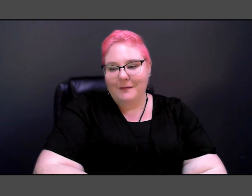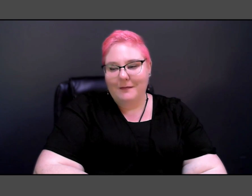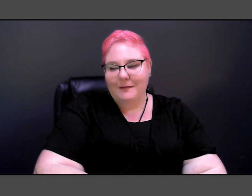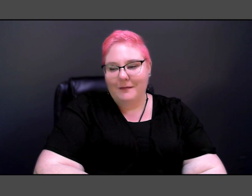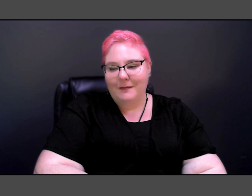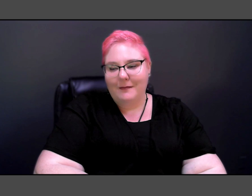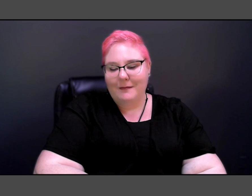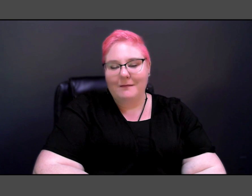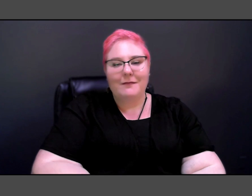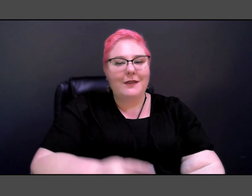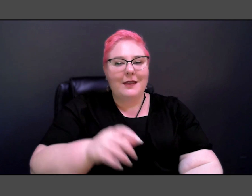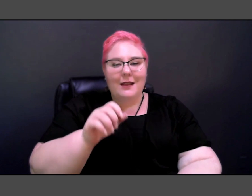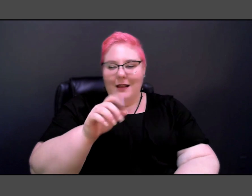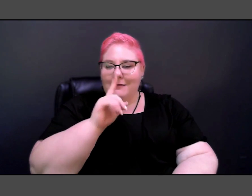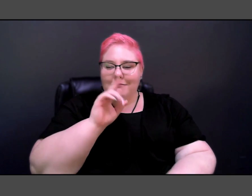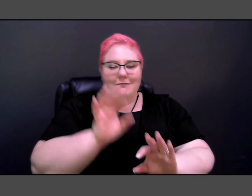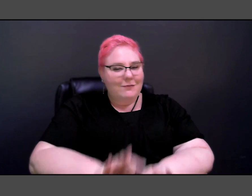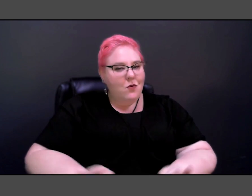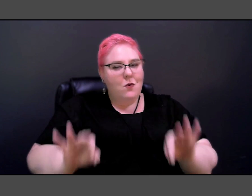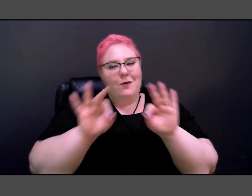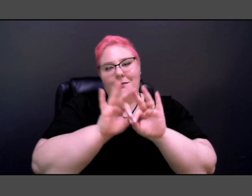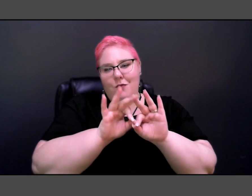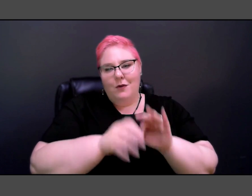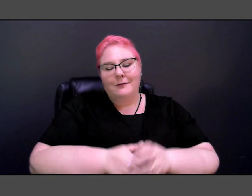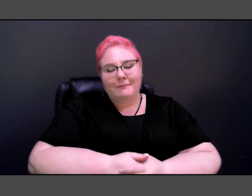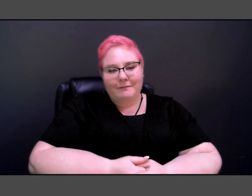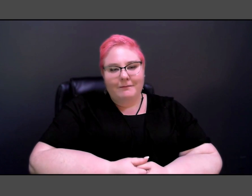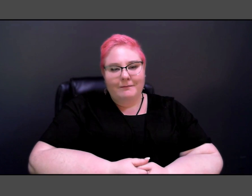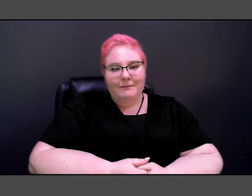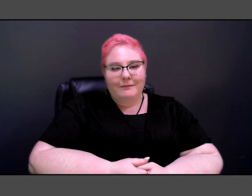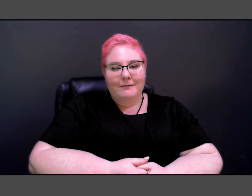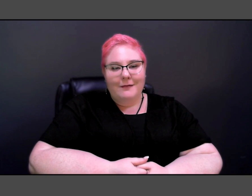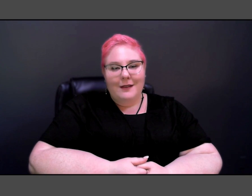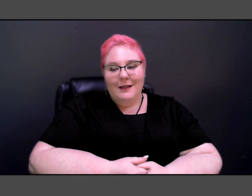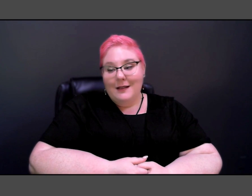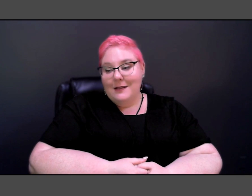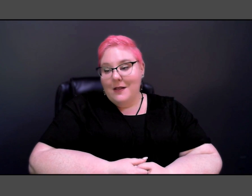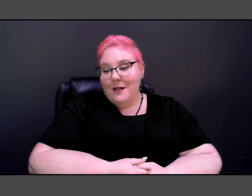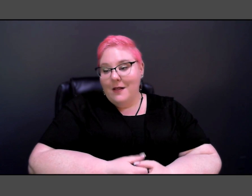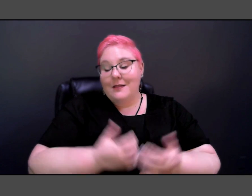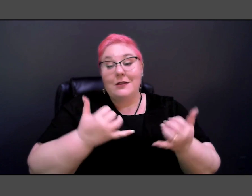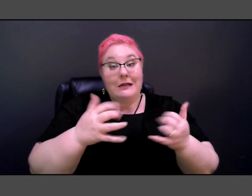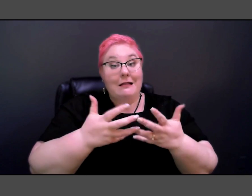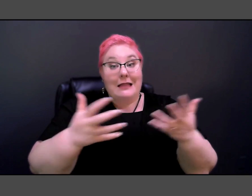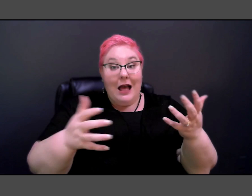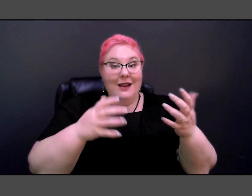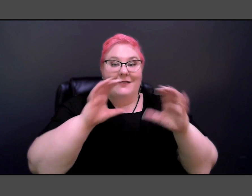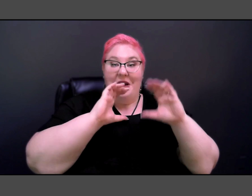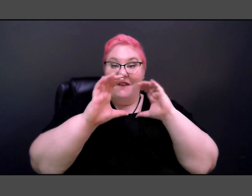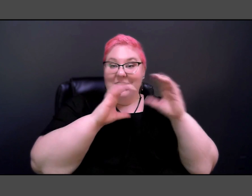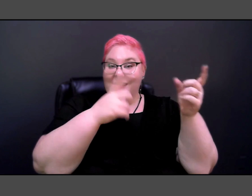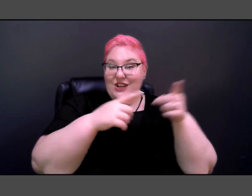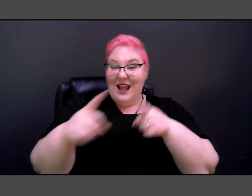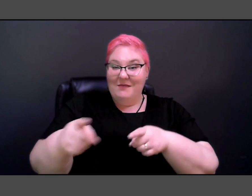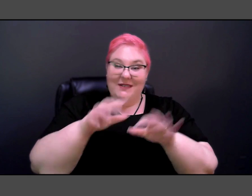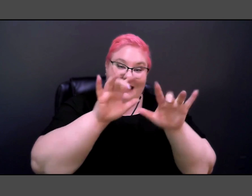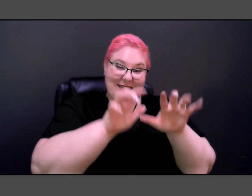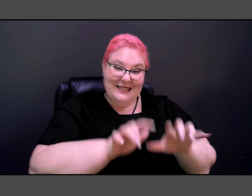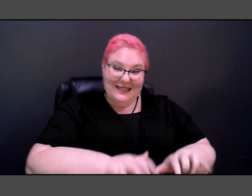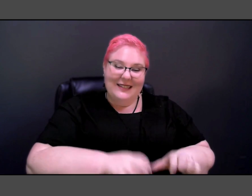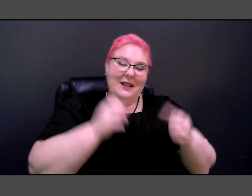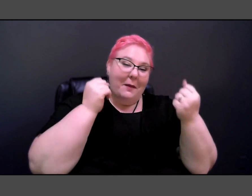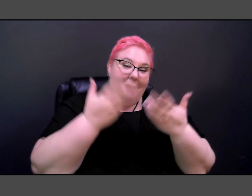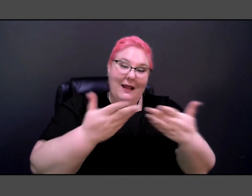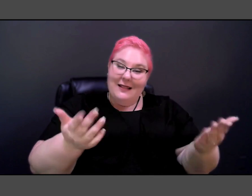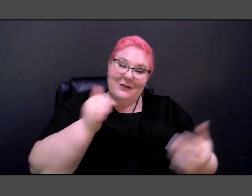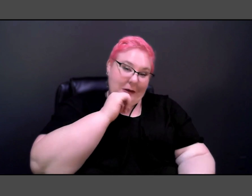important. So we are there is still much conversation going on in the chat, many things we didn't get to. We didn't get